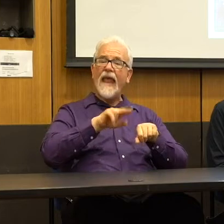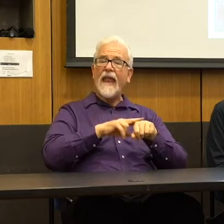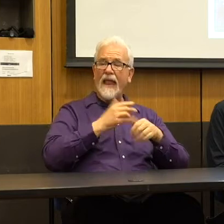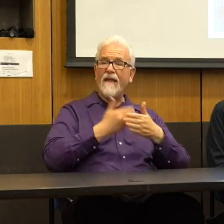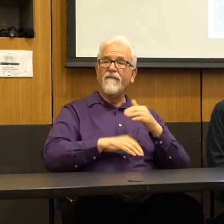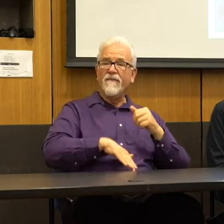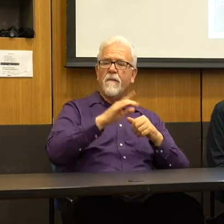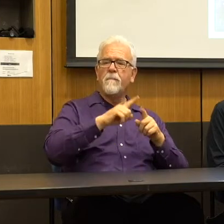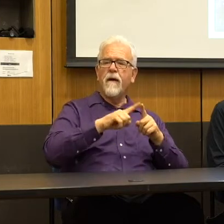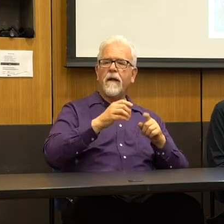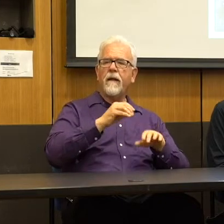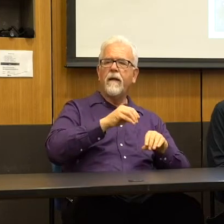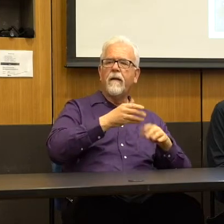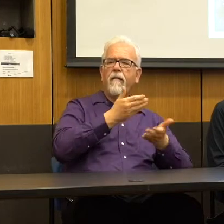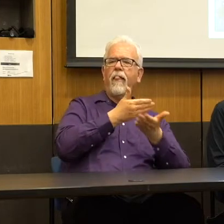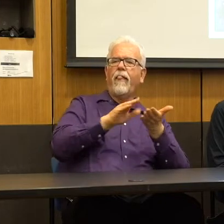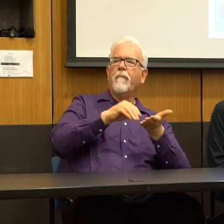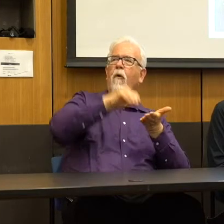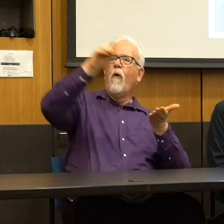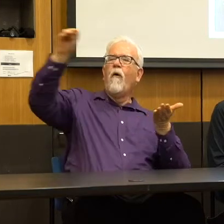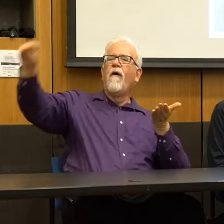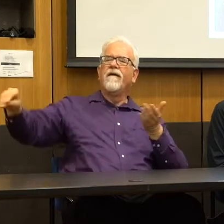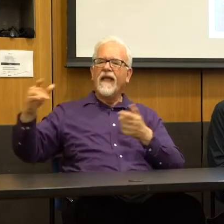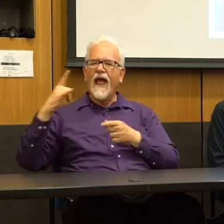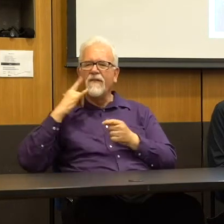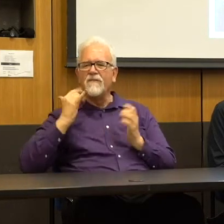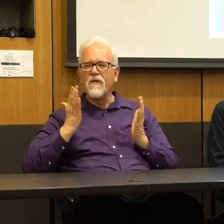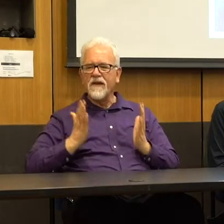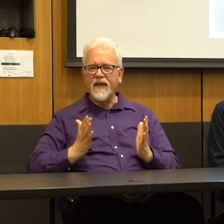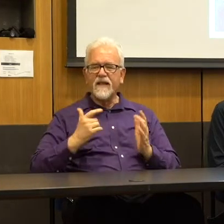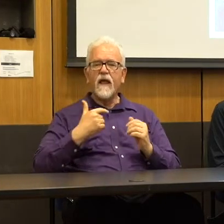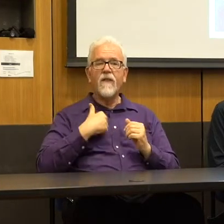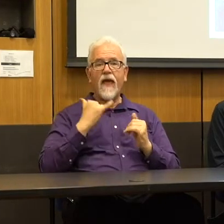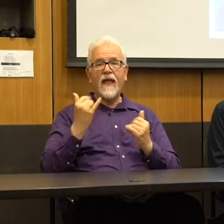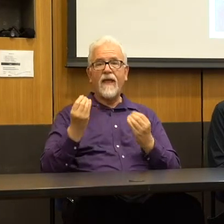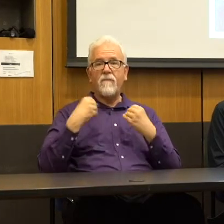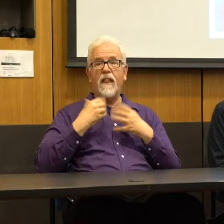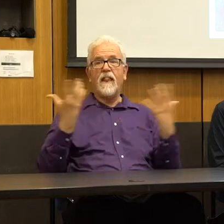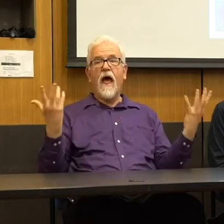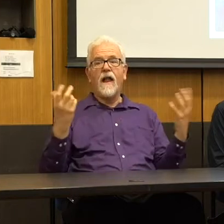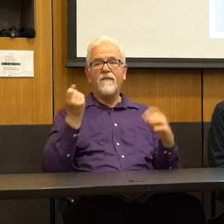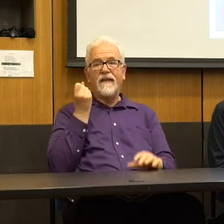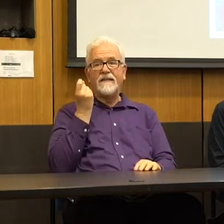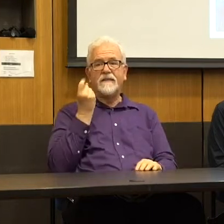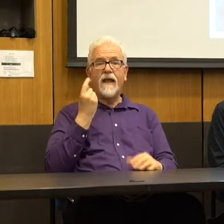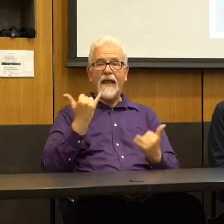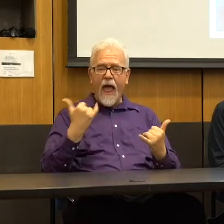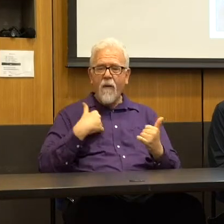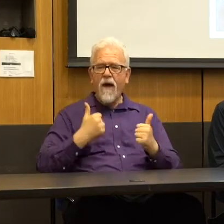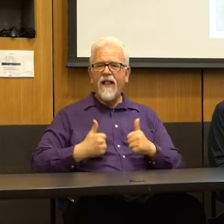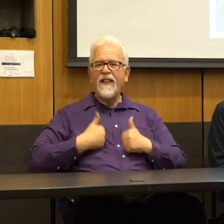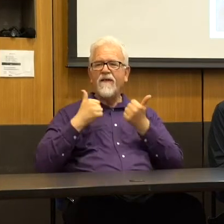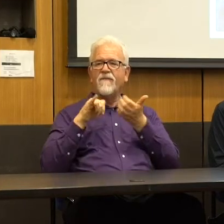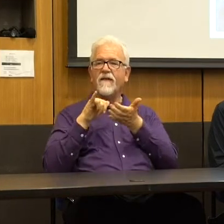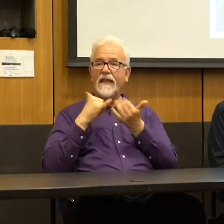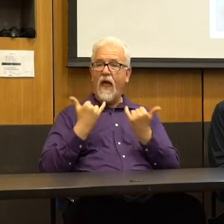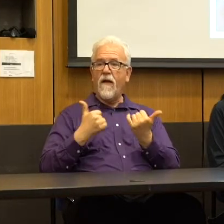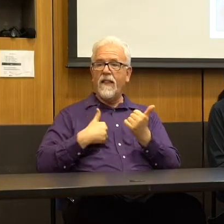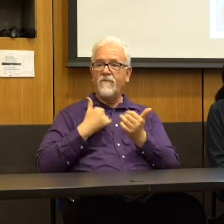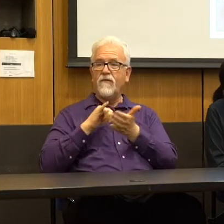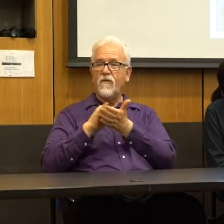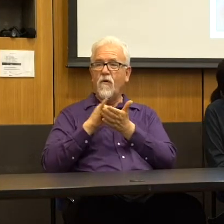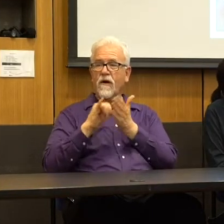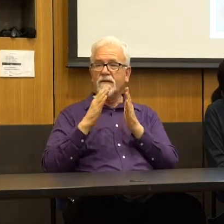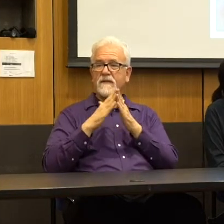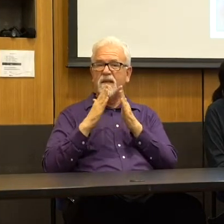Californian. And that has given me a lot of insight because now I live in New York City, and in New York, I've noticed